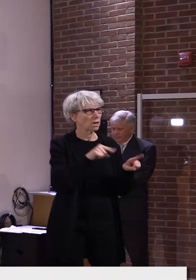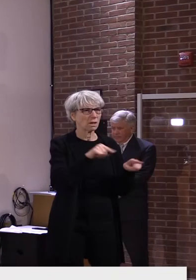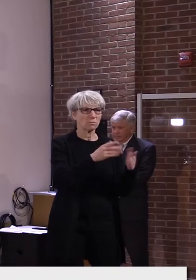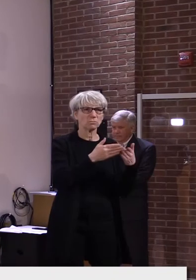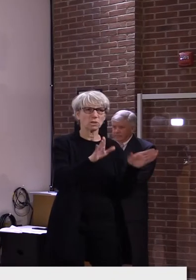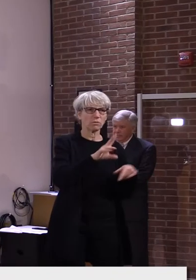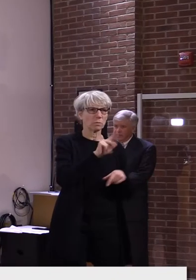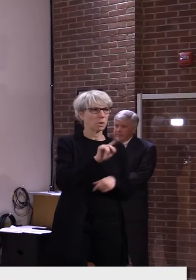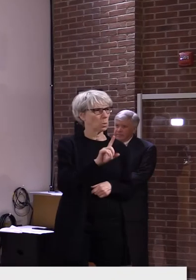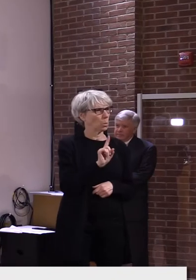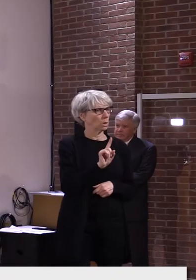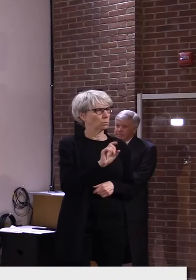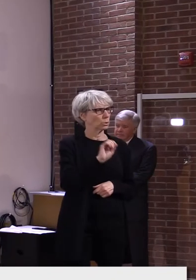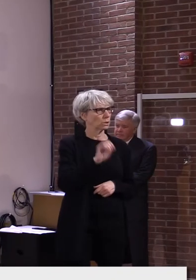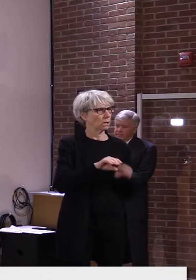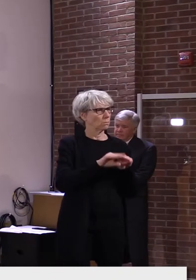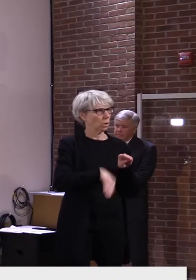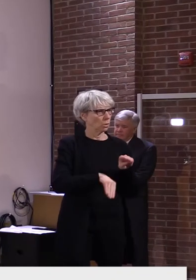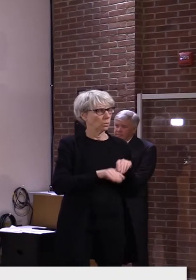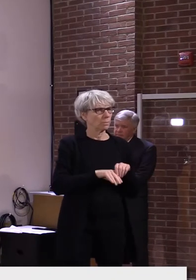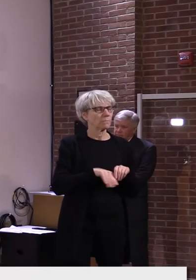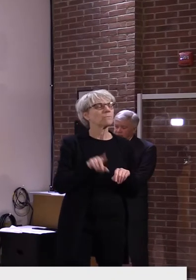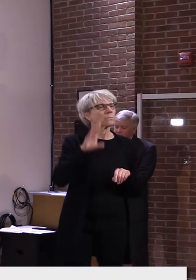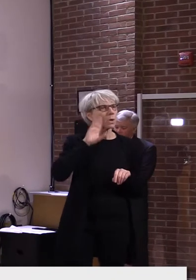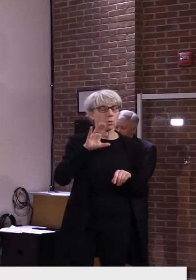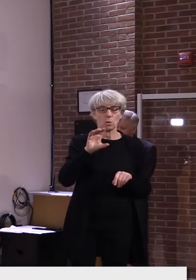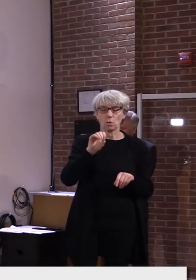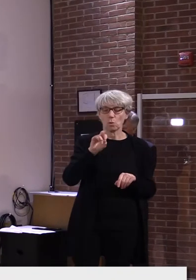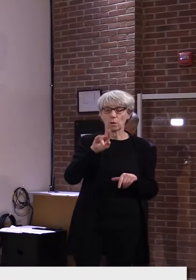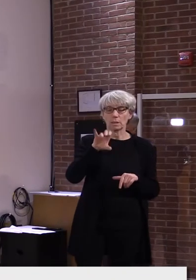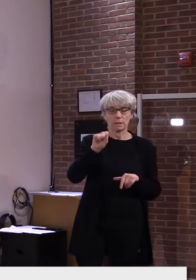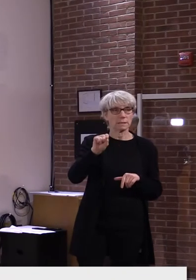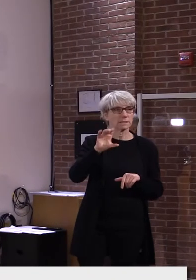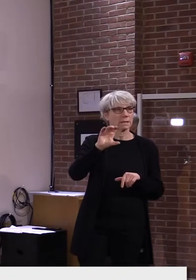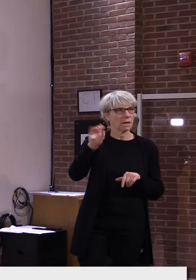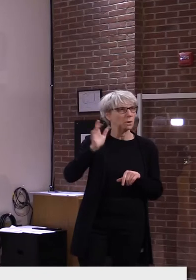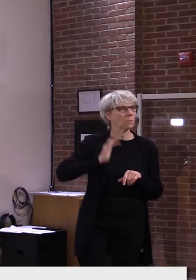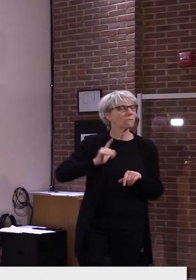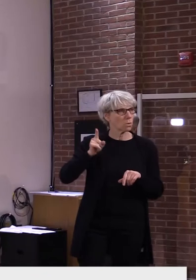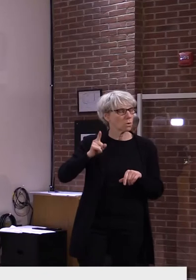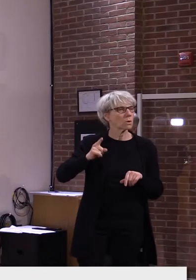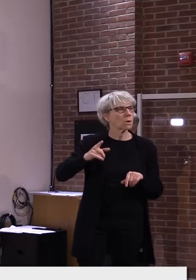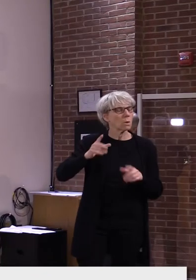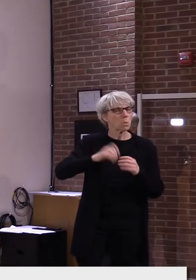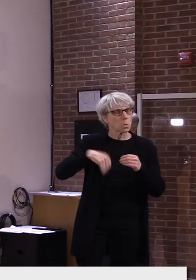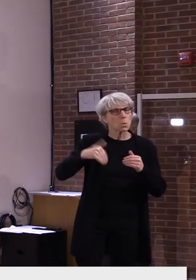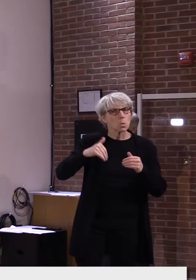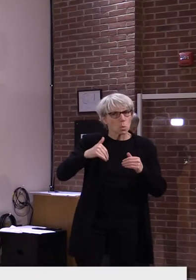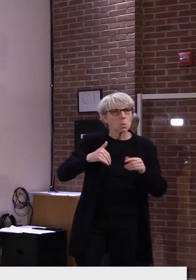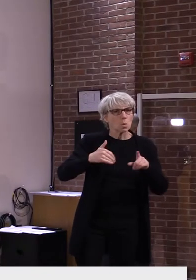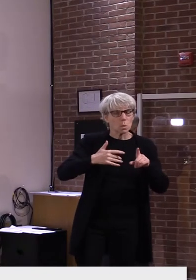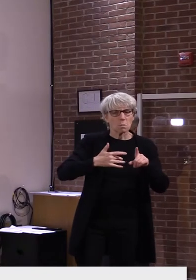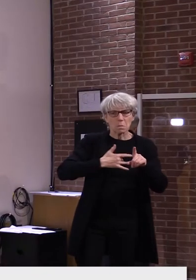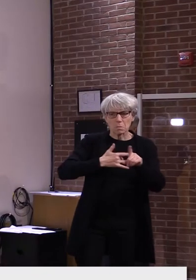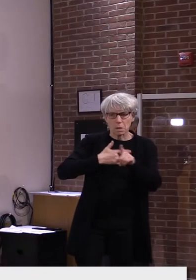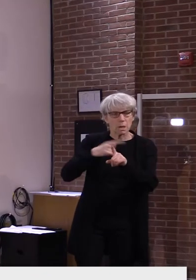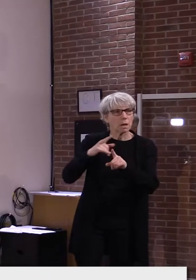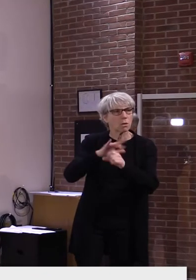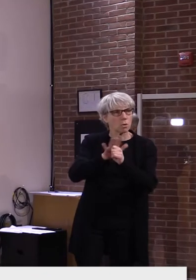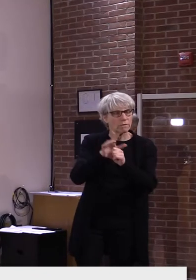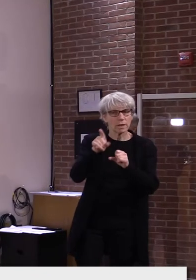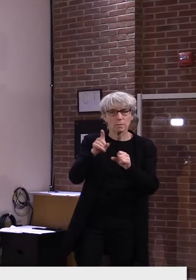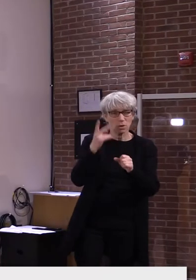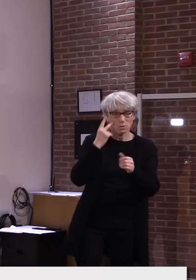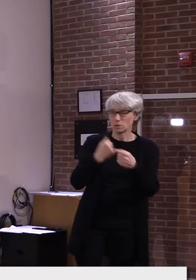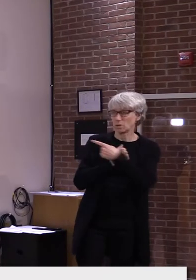We know that Orleans County has come down. Again, you saw the graph today, or the map of the